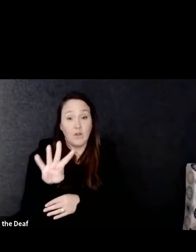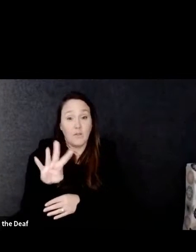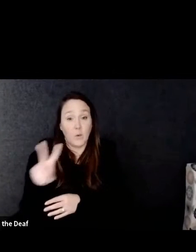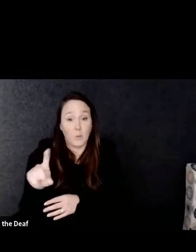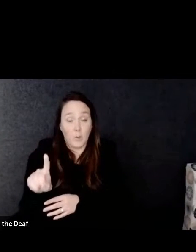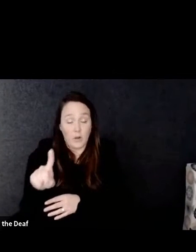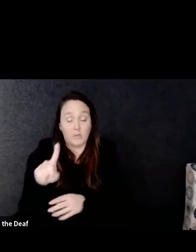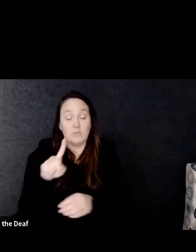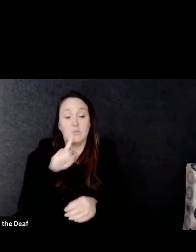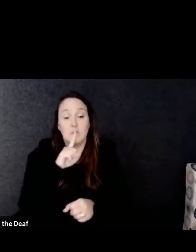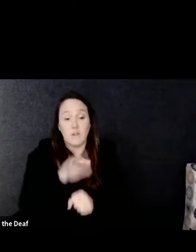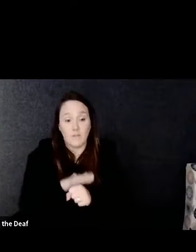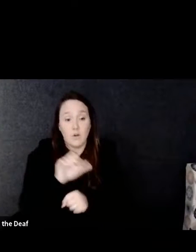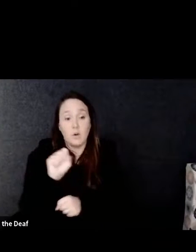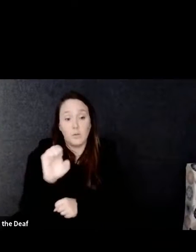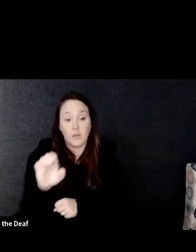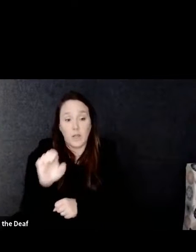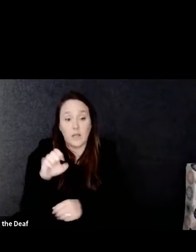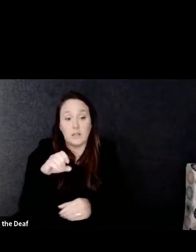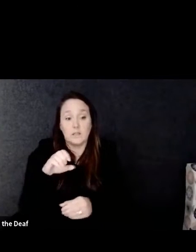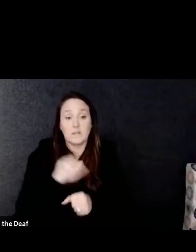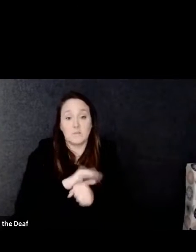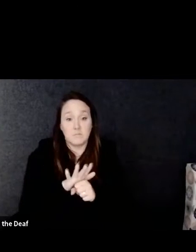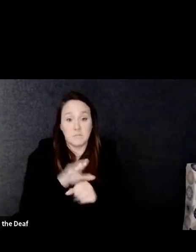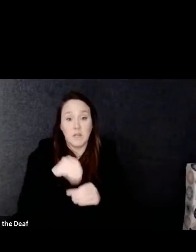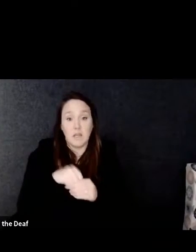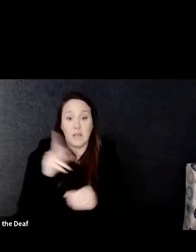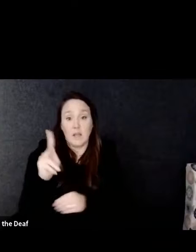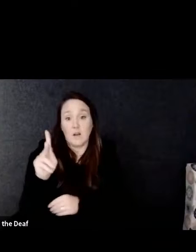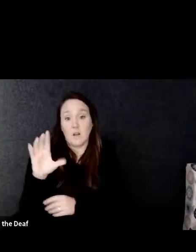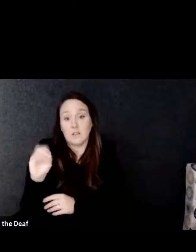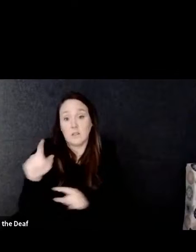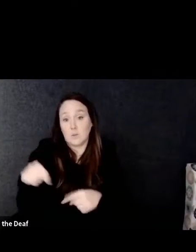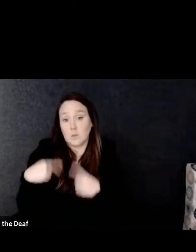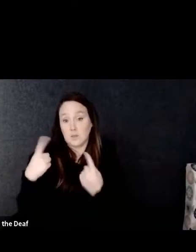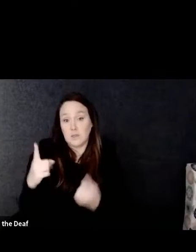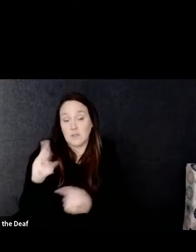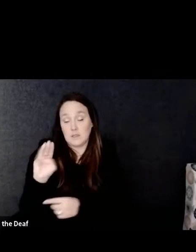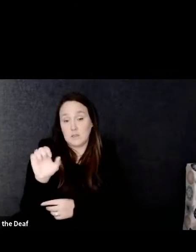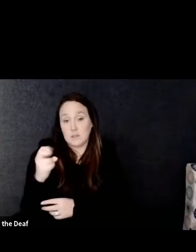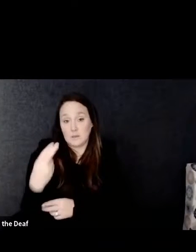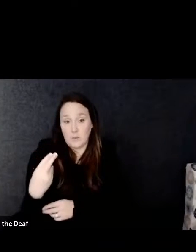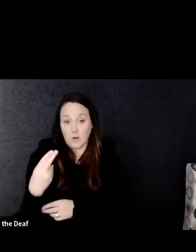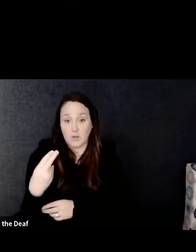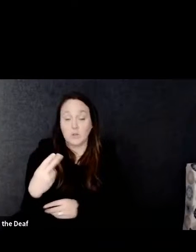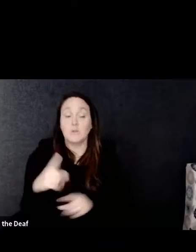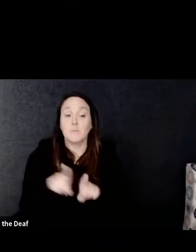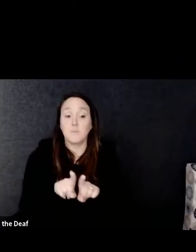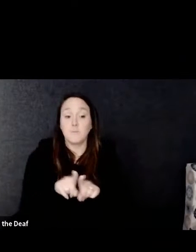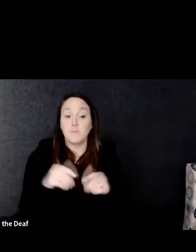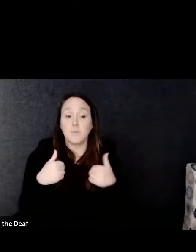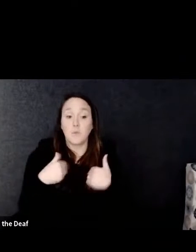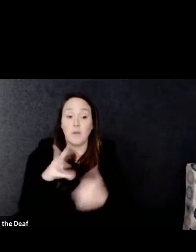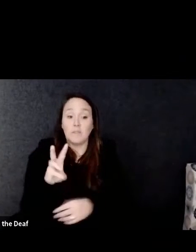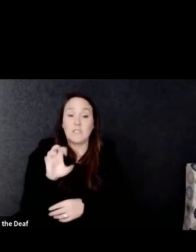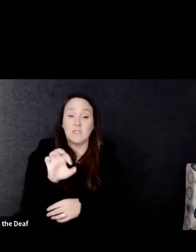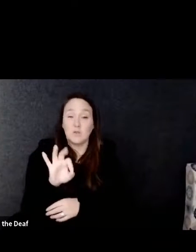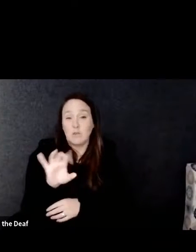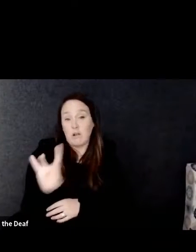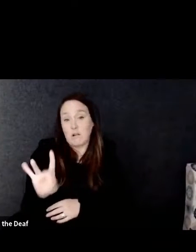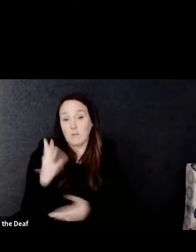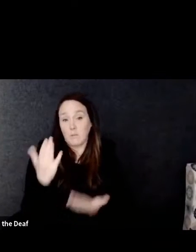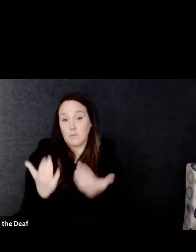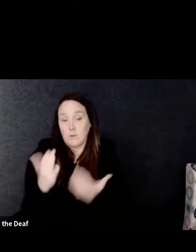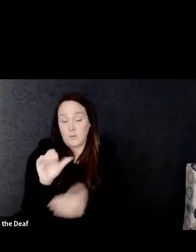13,741 confirmed cases of COVID in Knox County since March. Additionally, we have 698 probable cases.